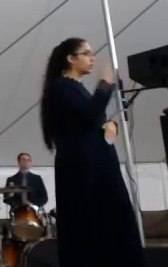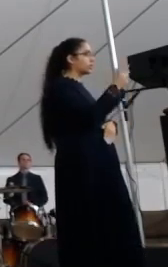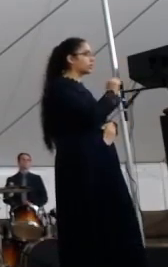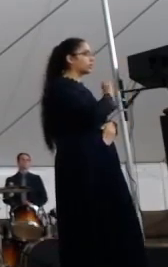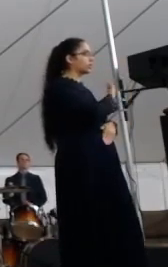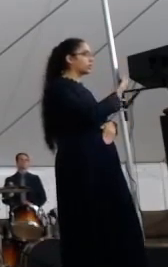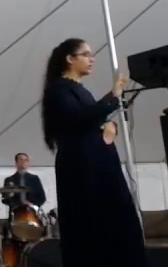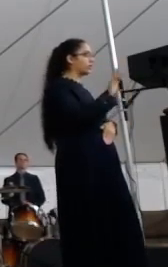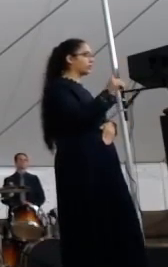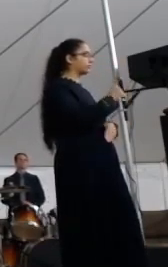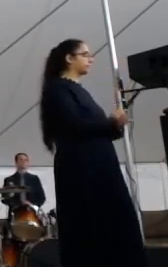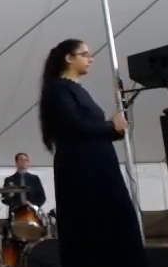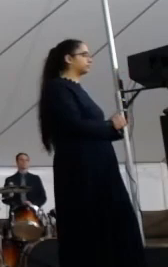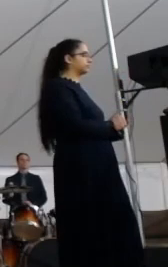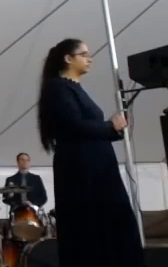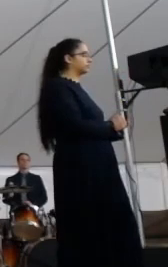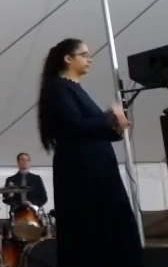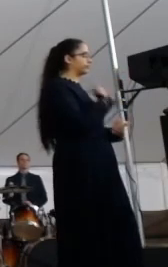I'm just not good enough.